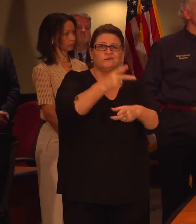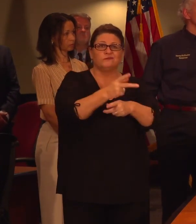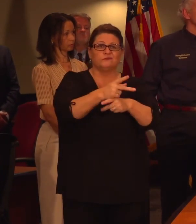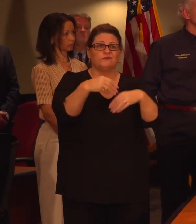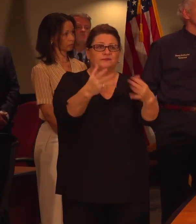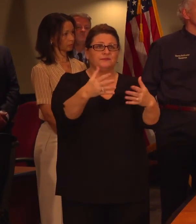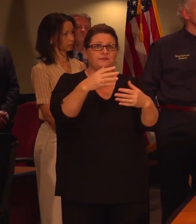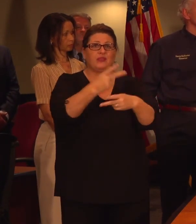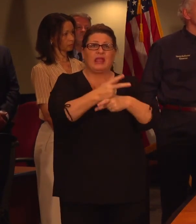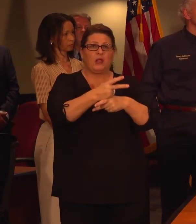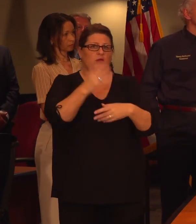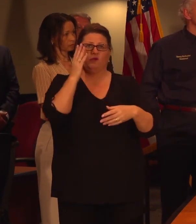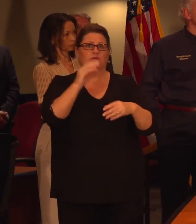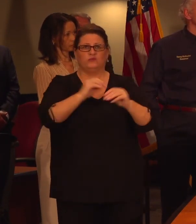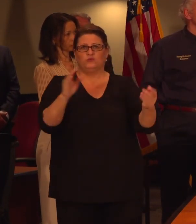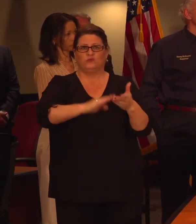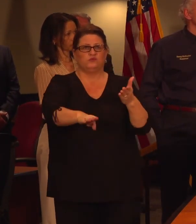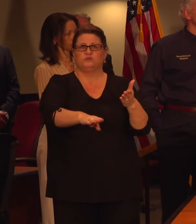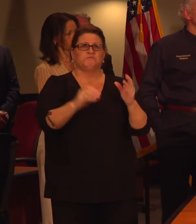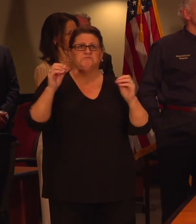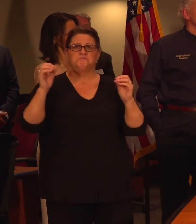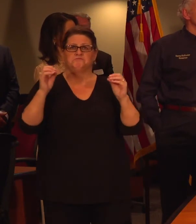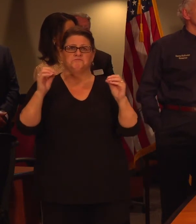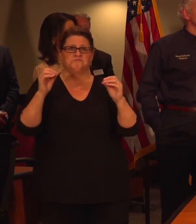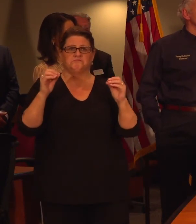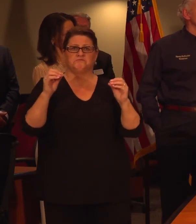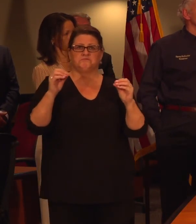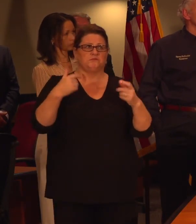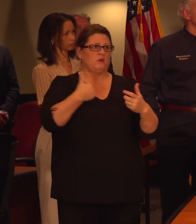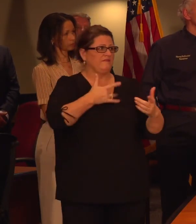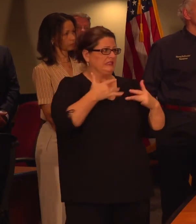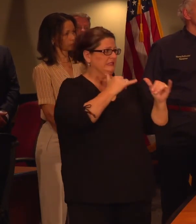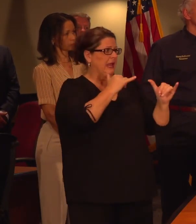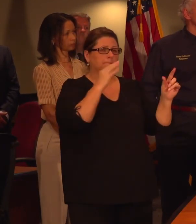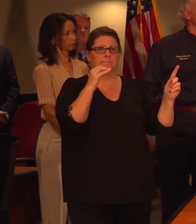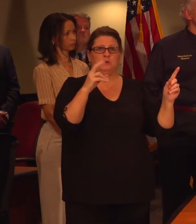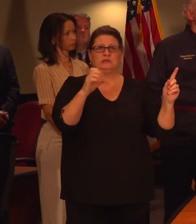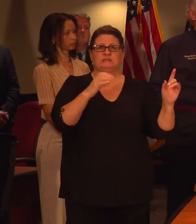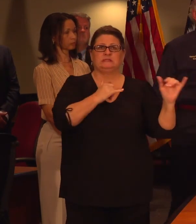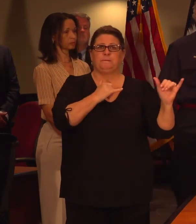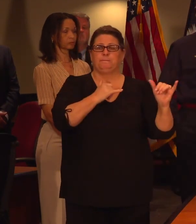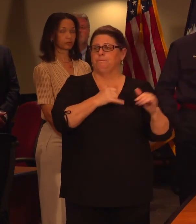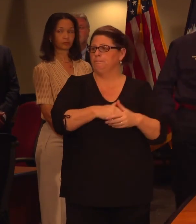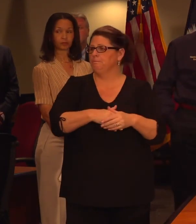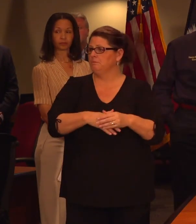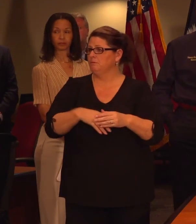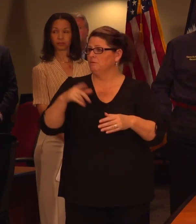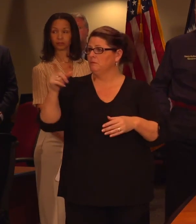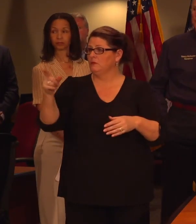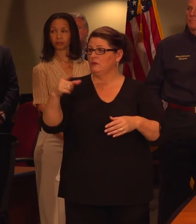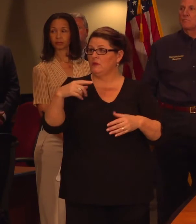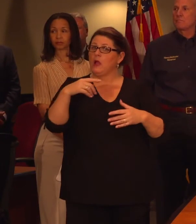is a challenging time for healthcare, but we're taking the exact same approach that MUSC is. Is it impacting your